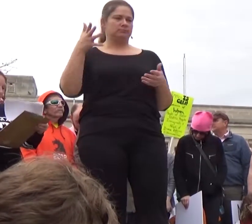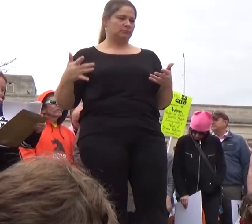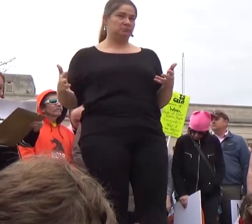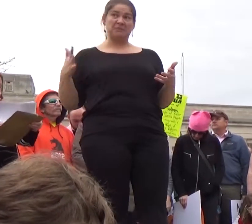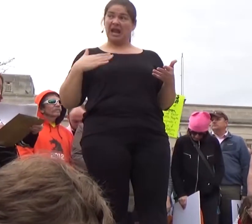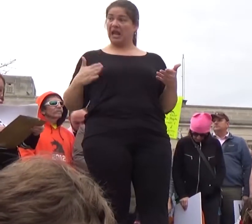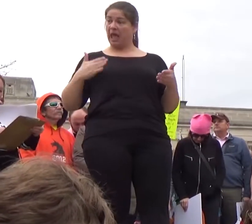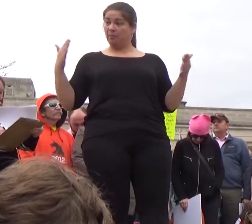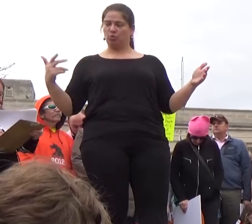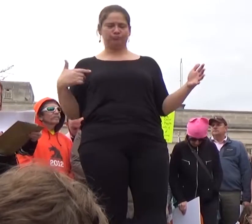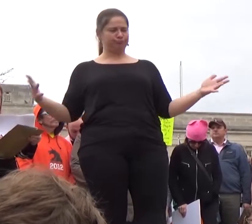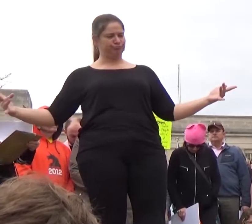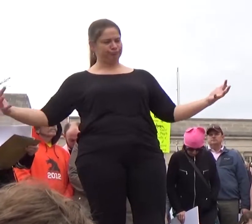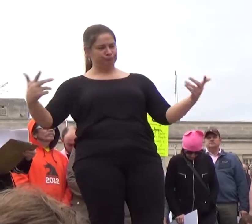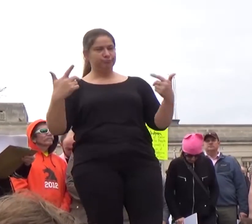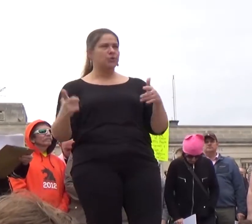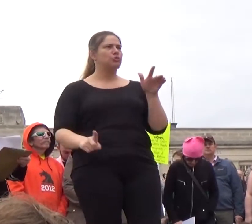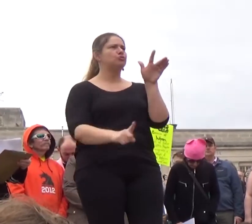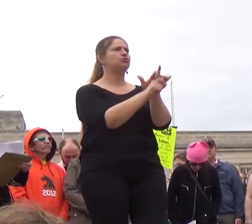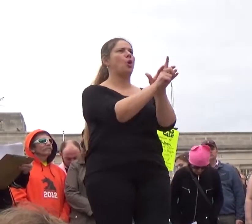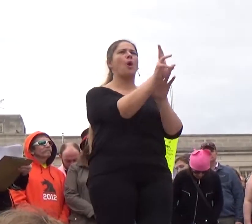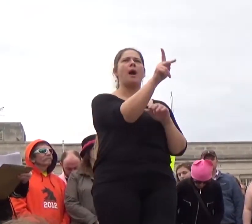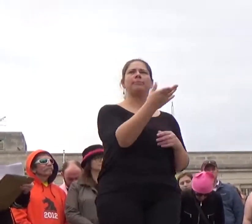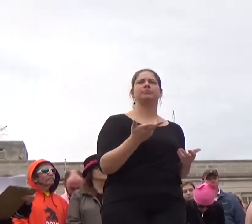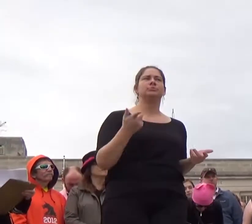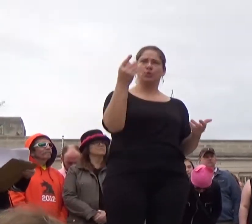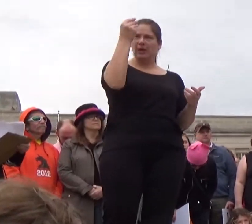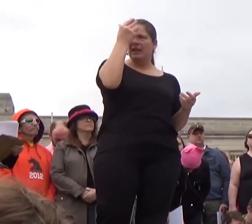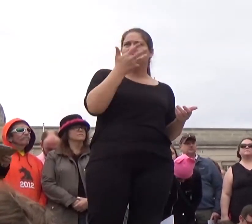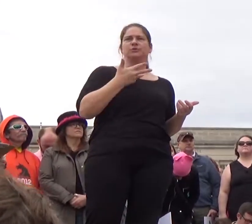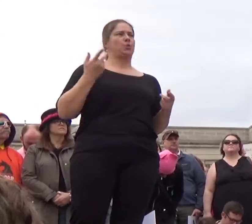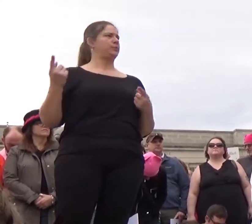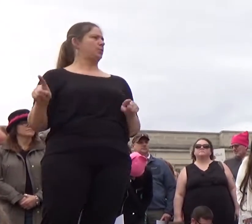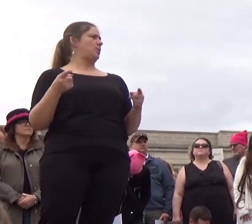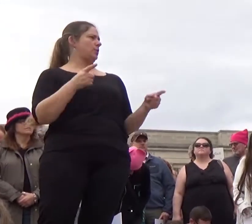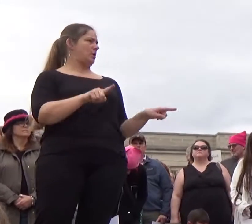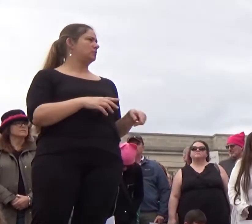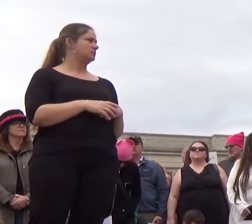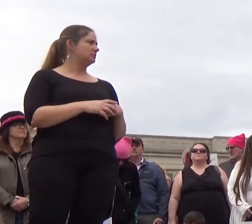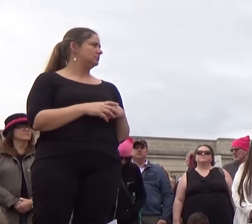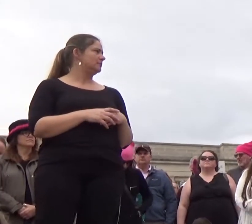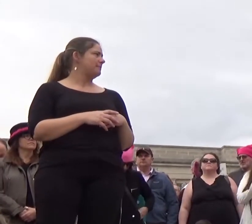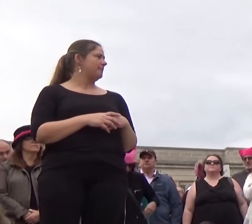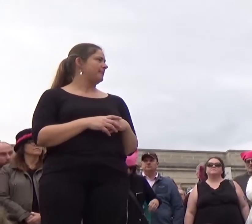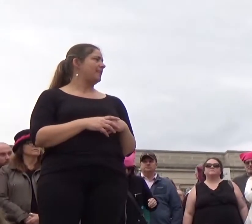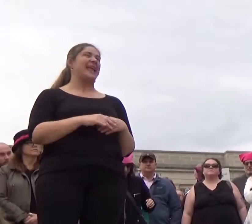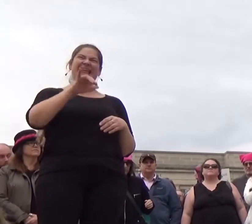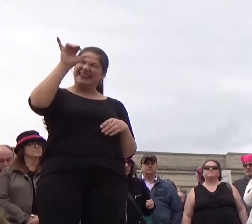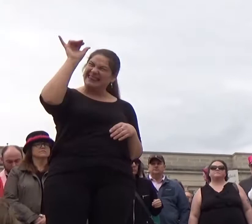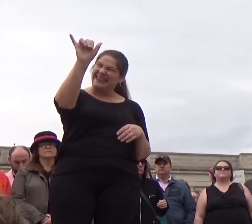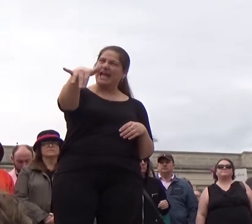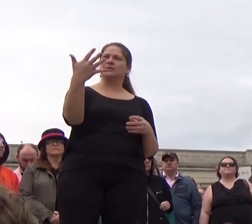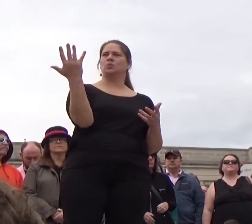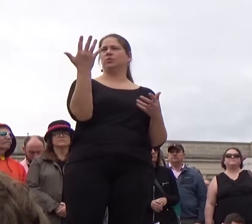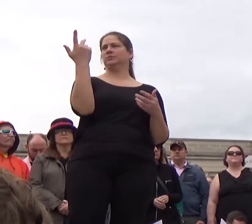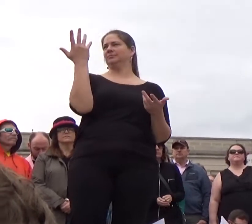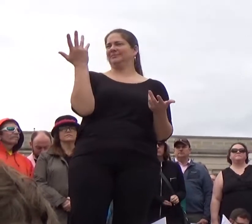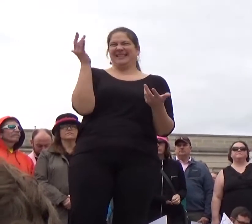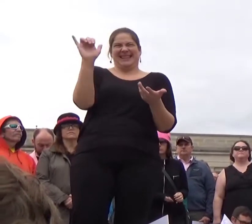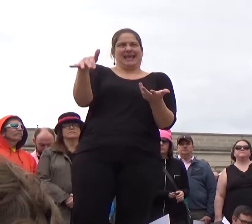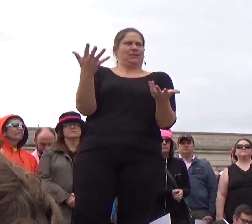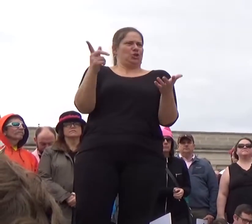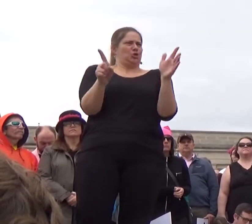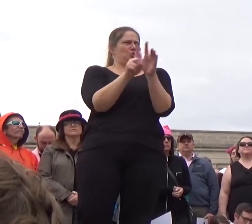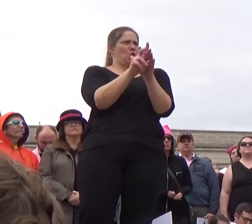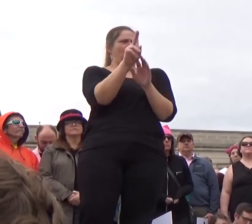your neighbors together and you show up. You let us know what's going on. That's what it's about.